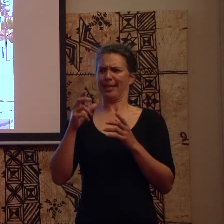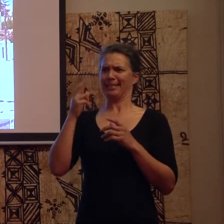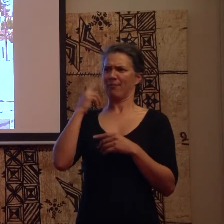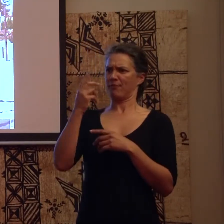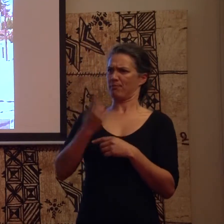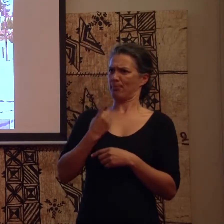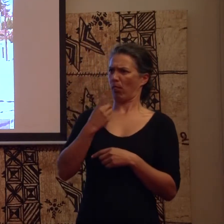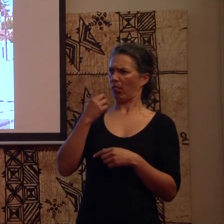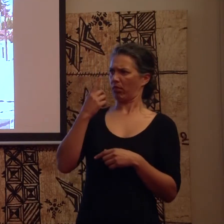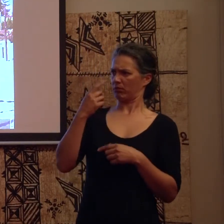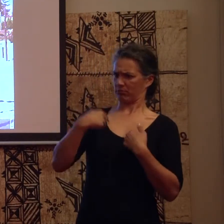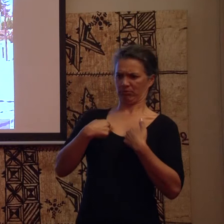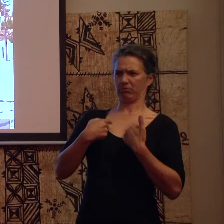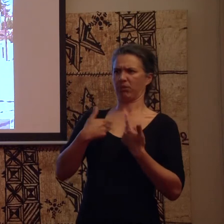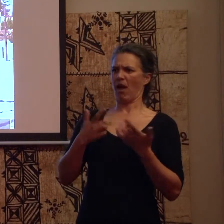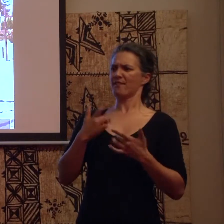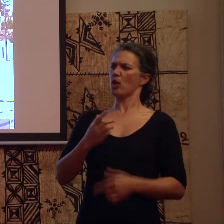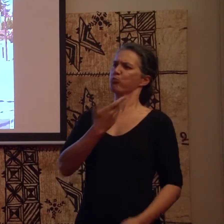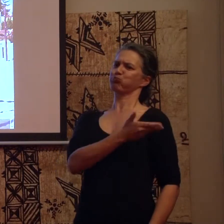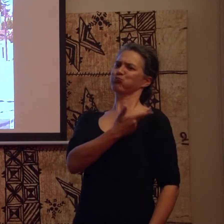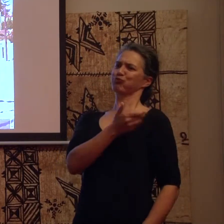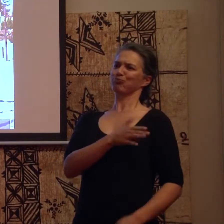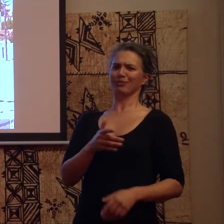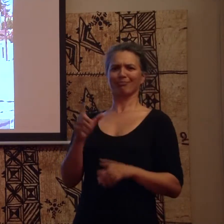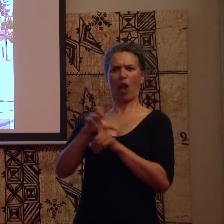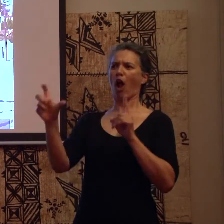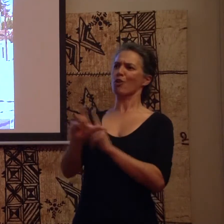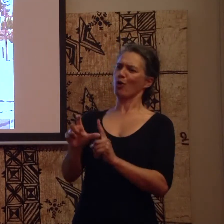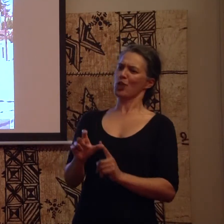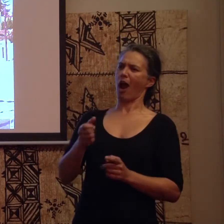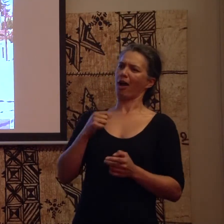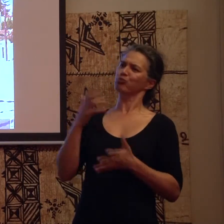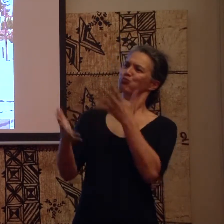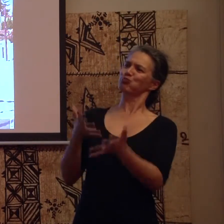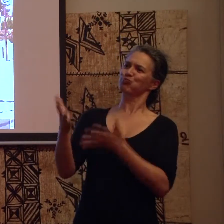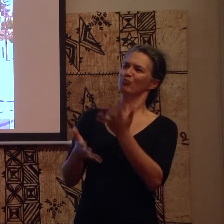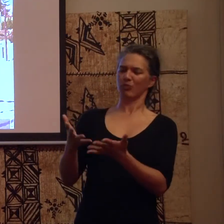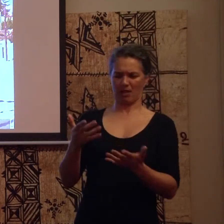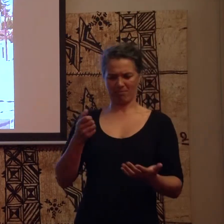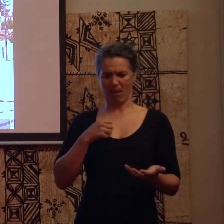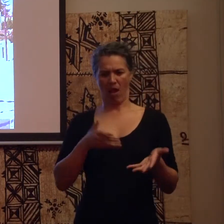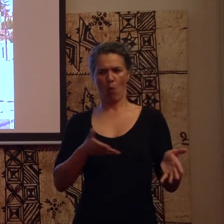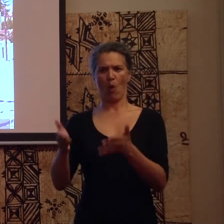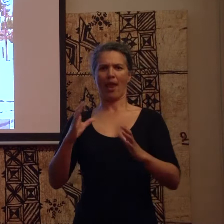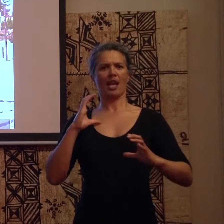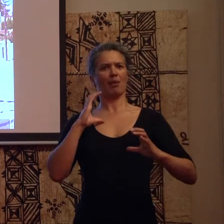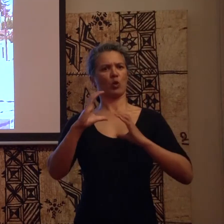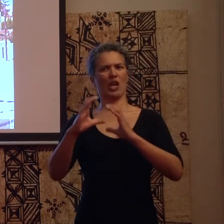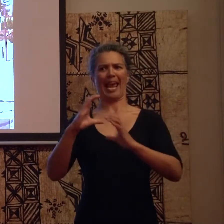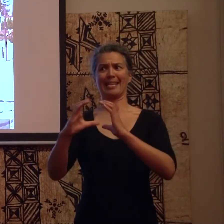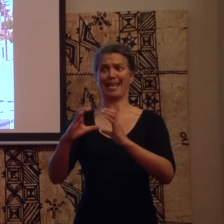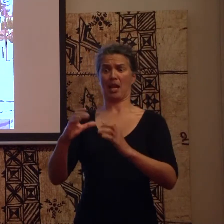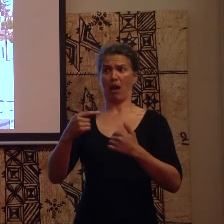disability. They consider themselves a separate culture with a different way of communicating, and that isn't